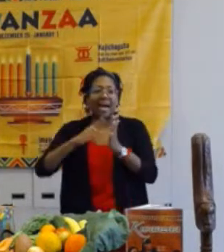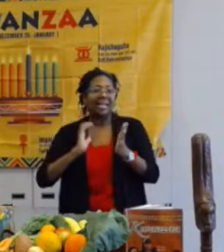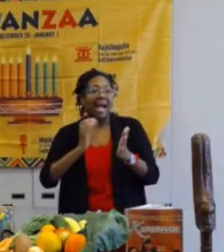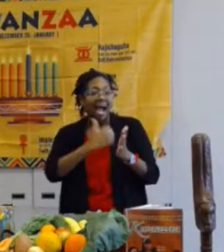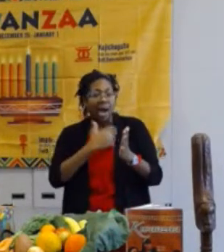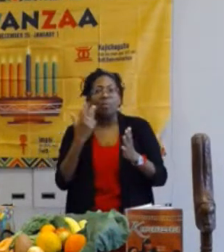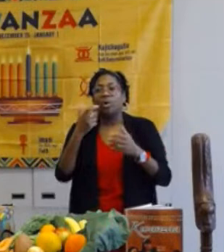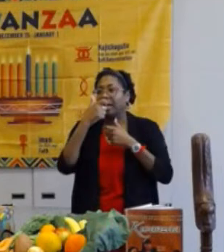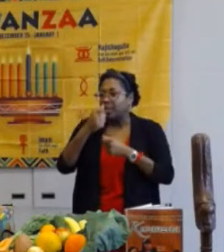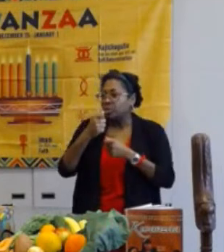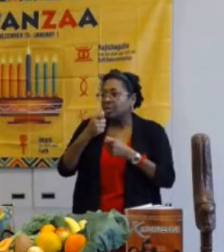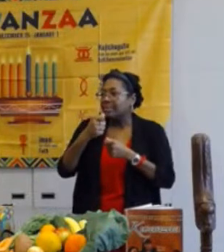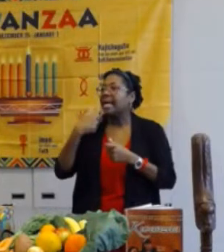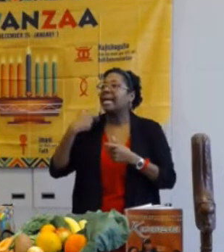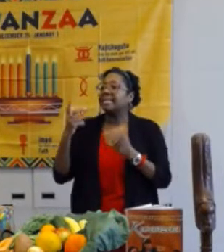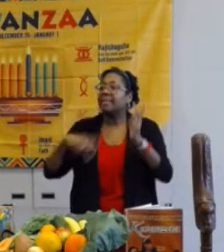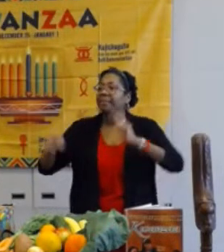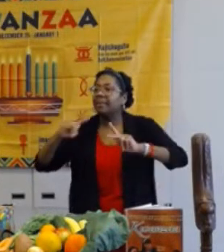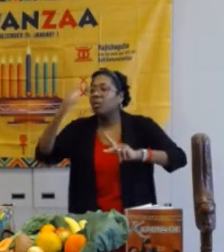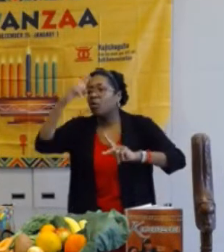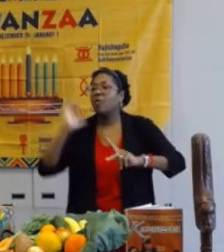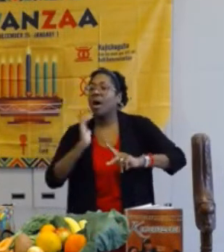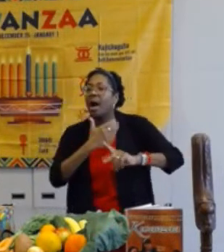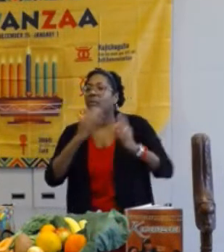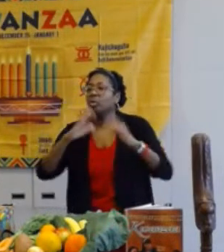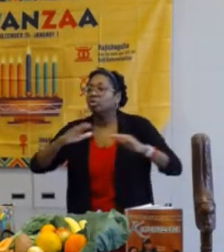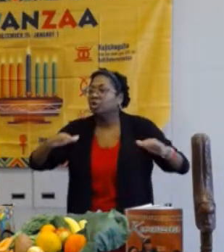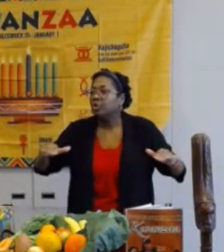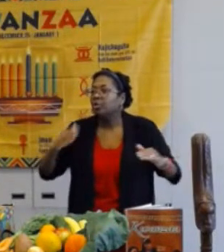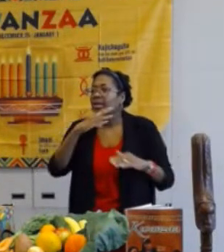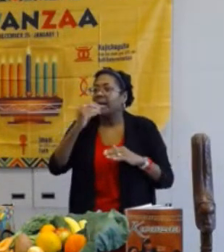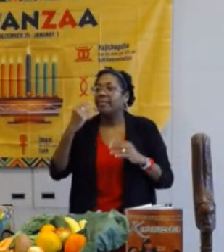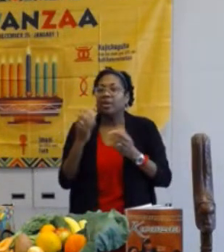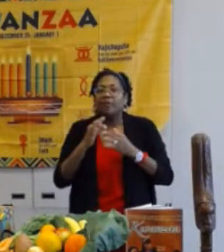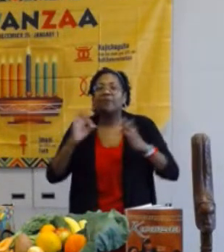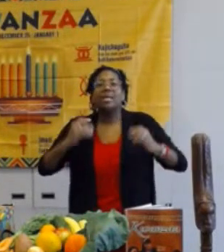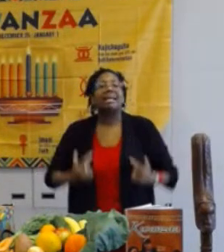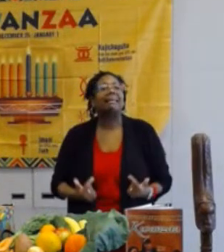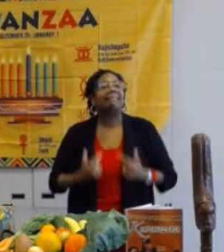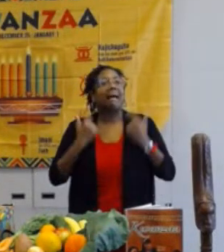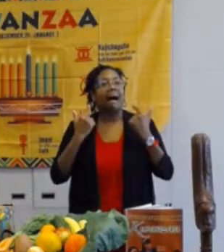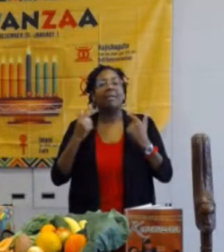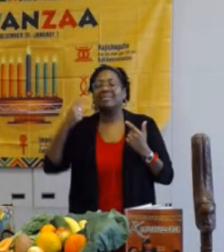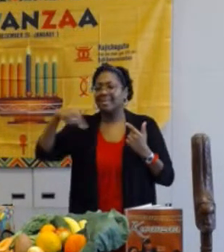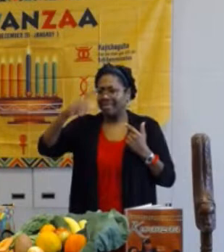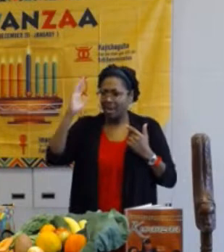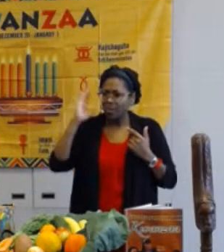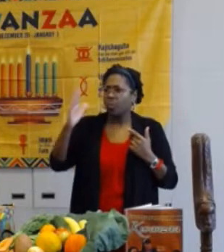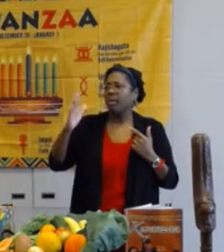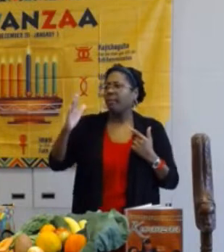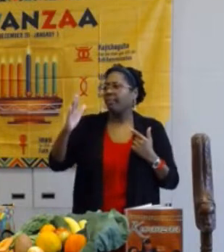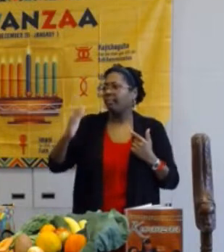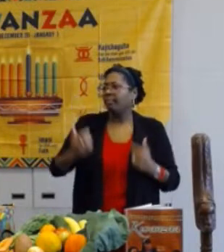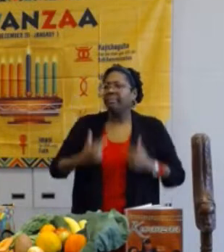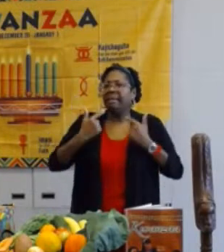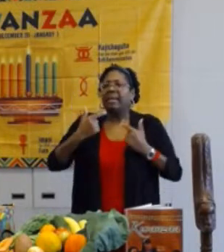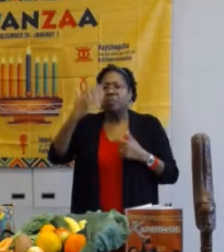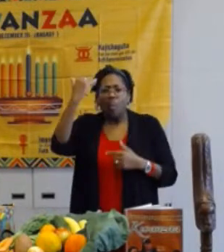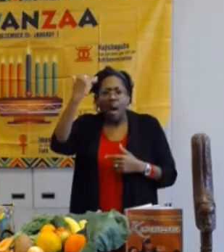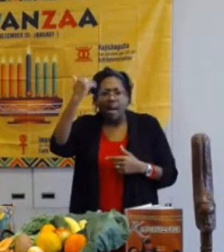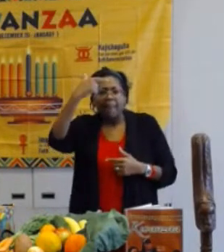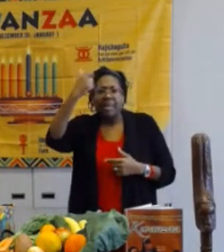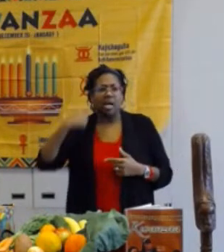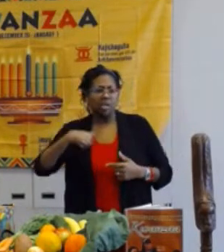interests as a people. For our children and the freer and fuller lives they will live because we struggle.